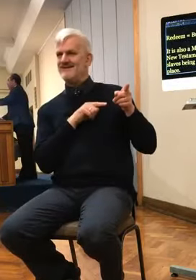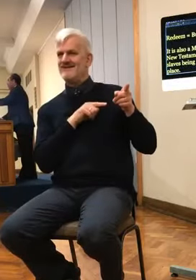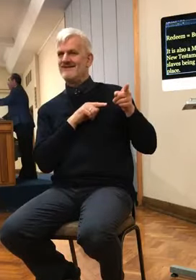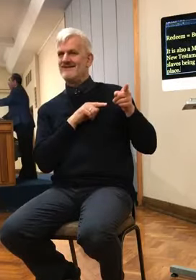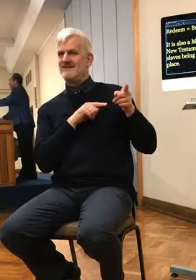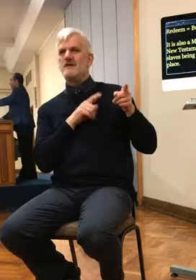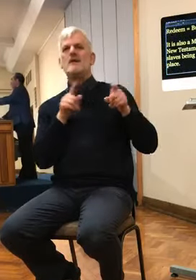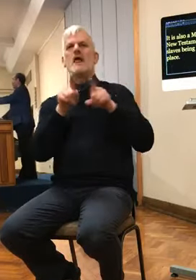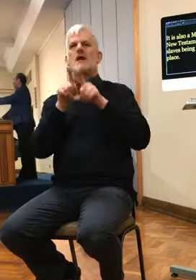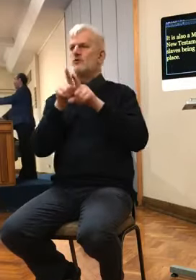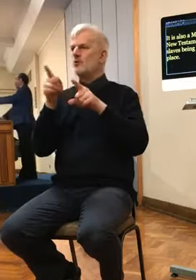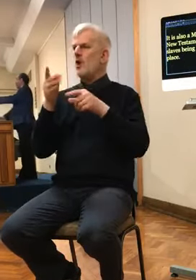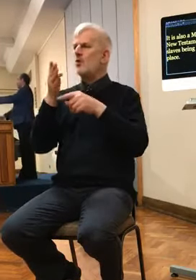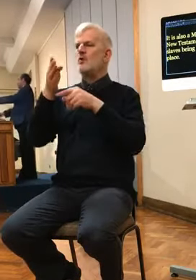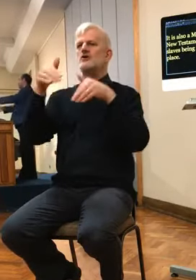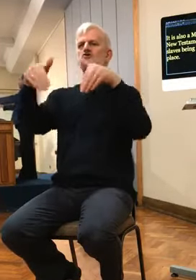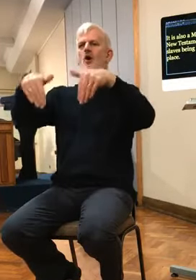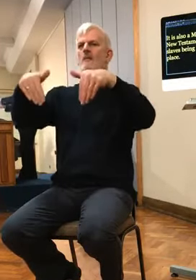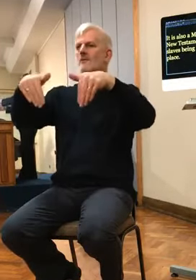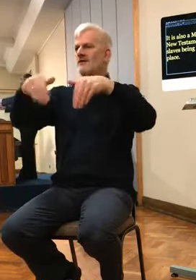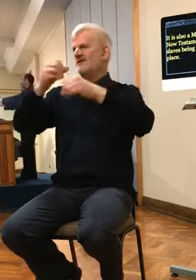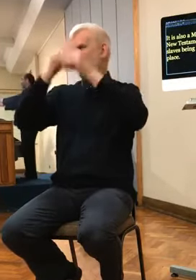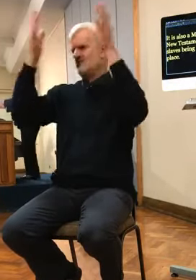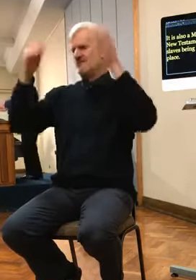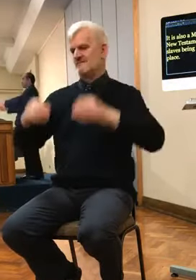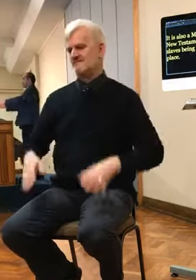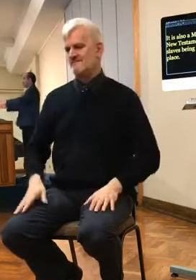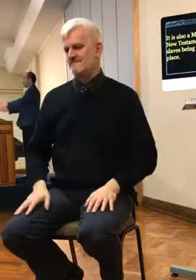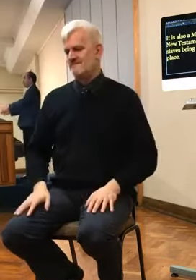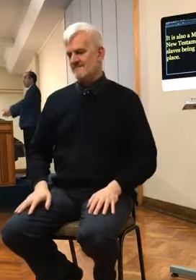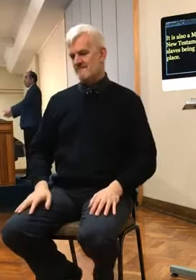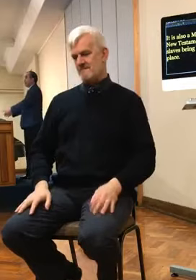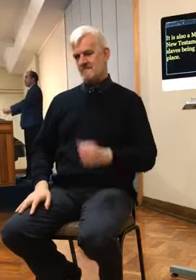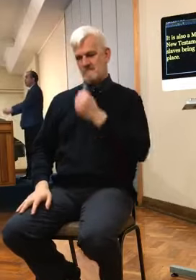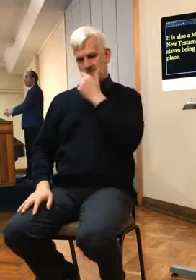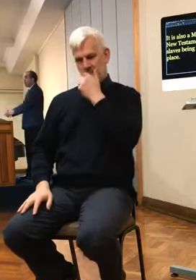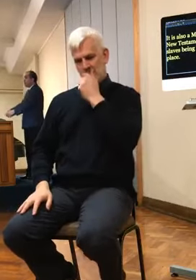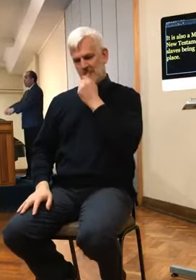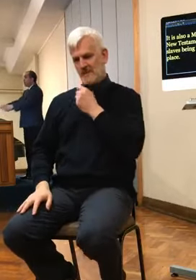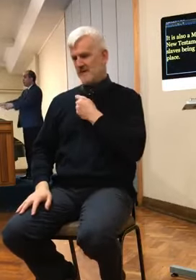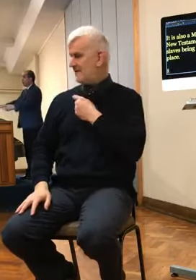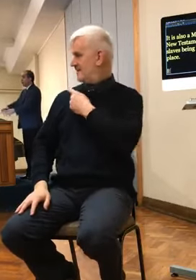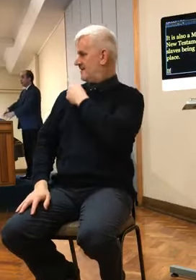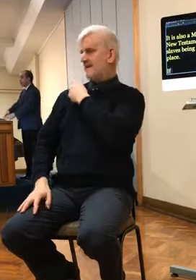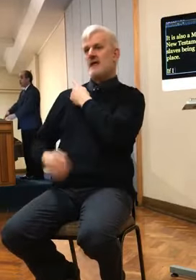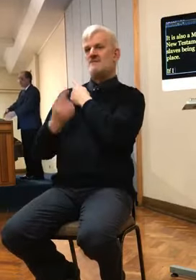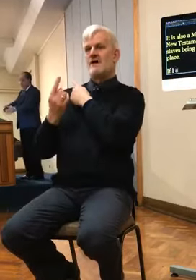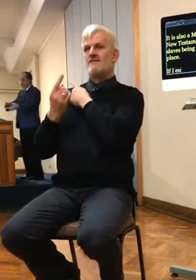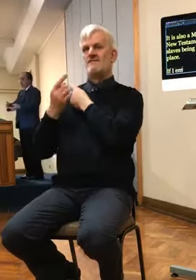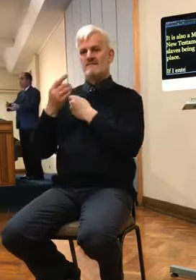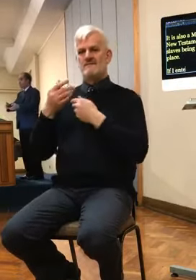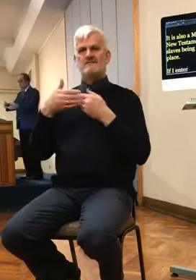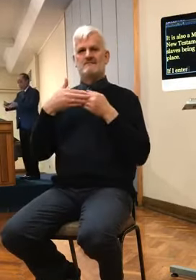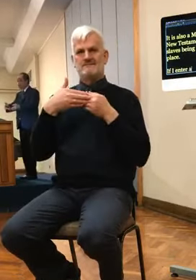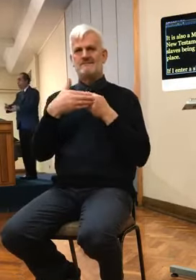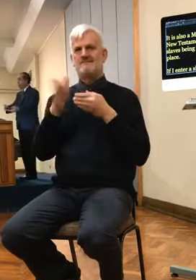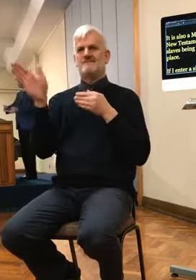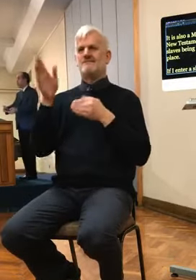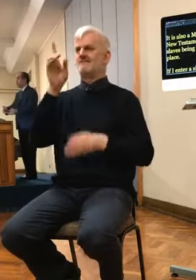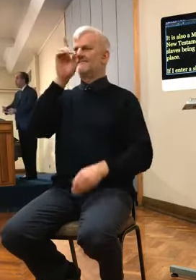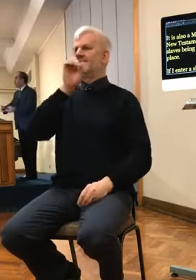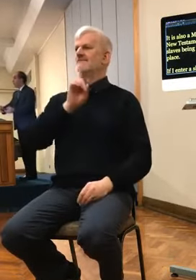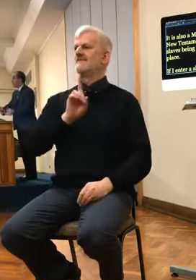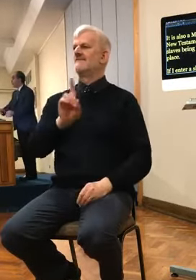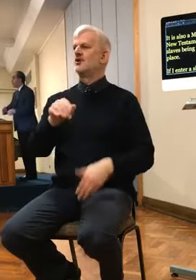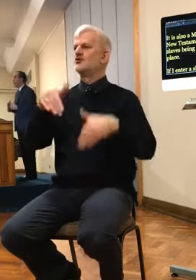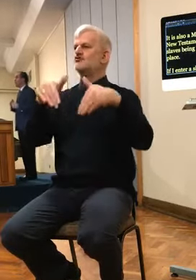some shops, if I can just give you a personal insight here. Most of the time when I enter in a shop and the person, the seller asks